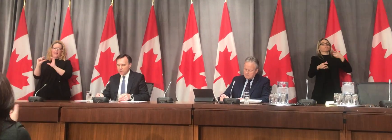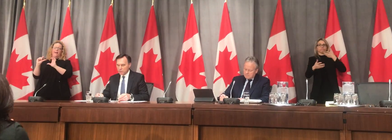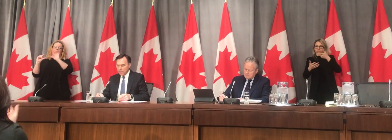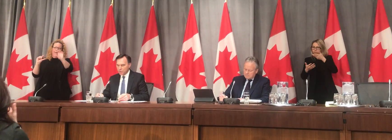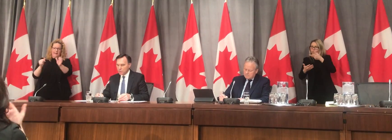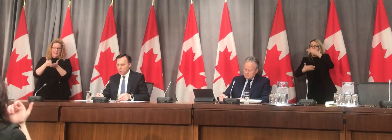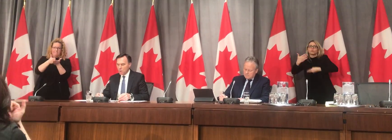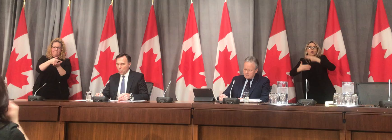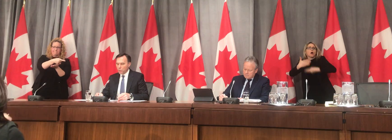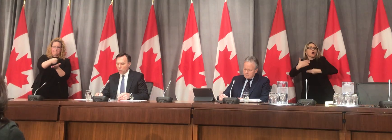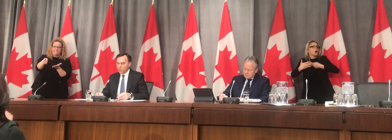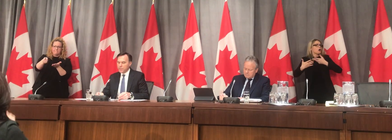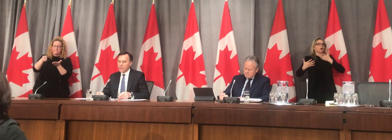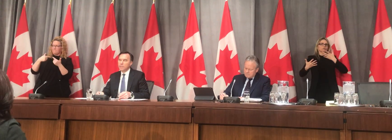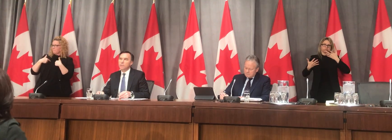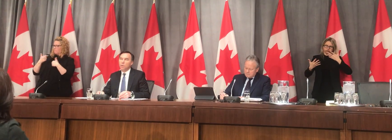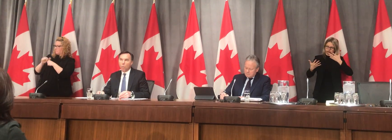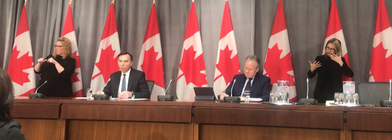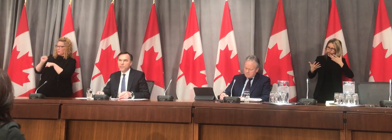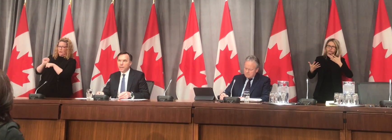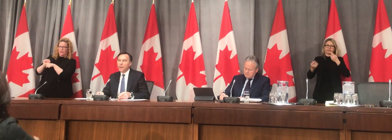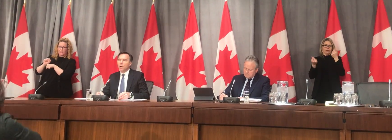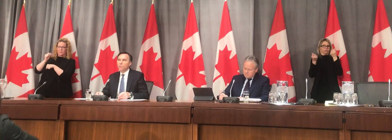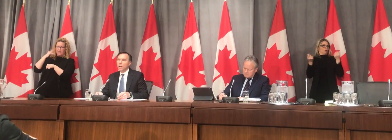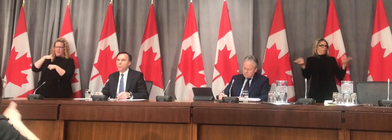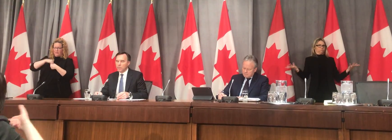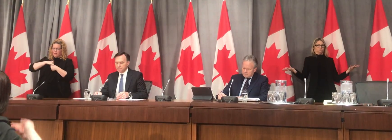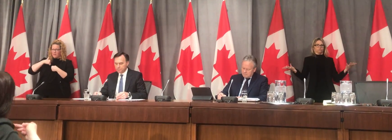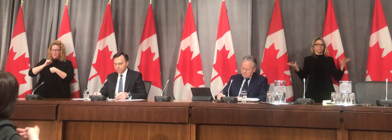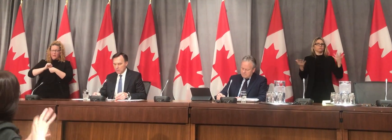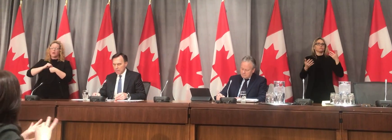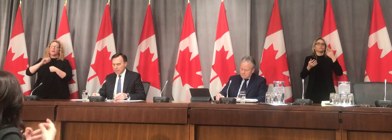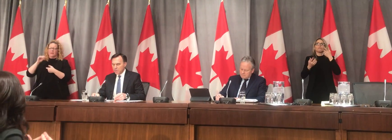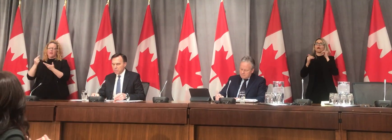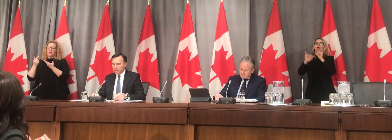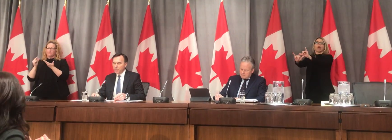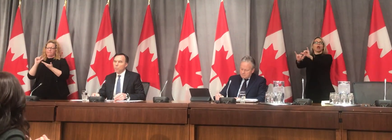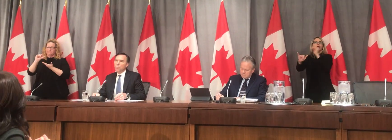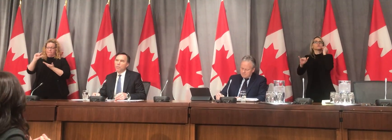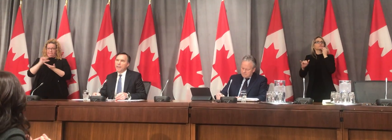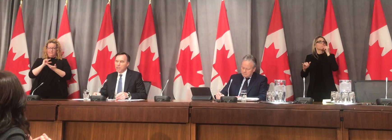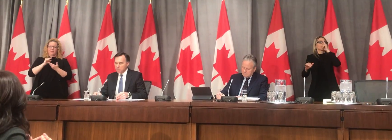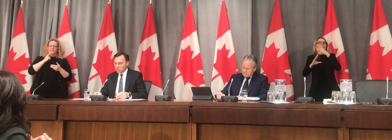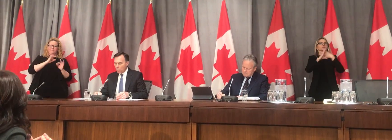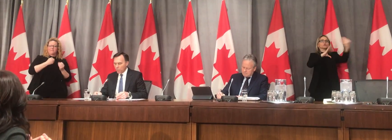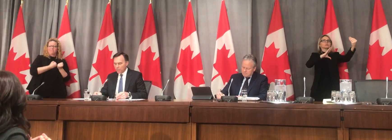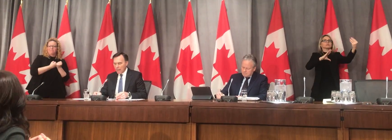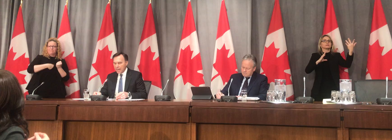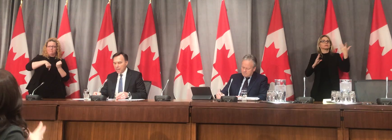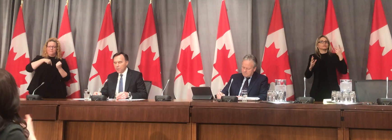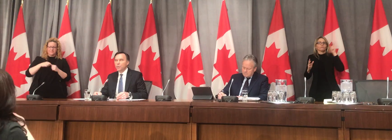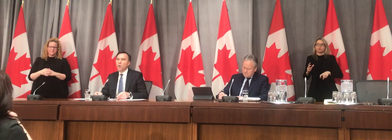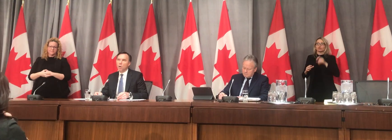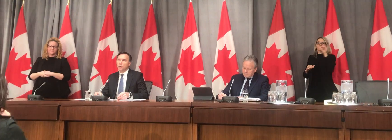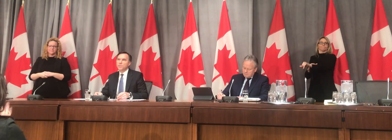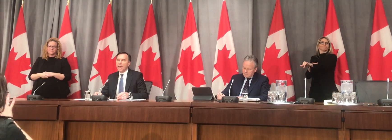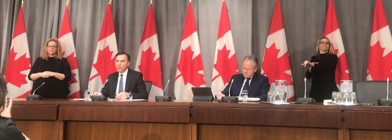in self-isolation or in quarantine or taking care of a loved one. This benefit will provide income support of